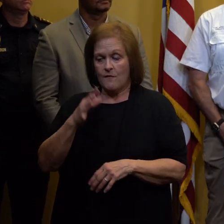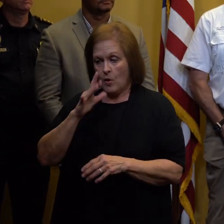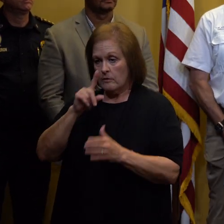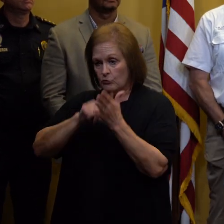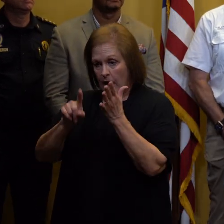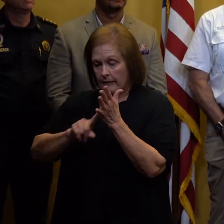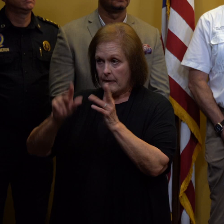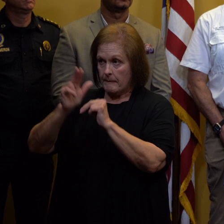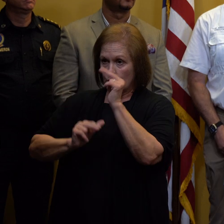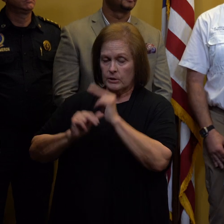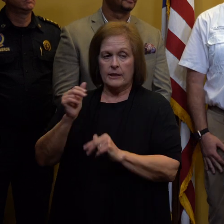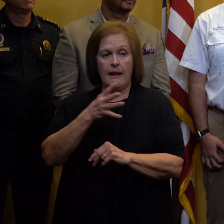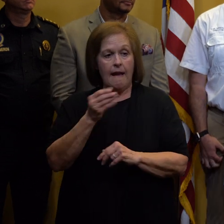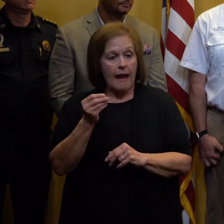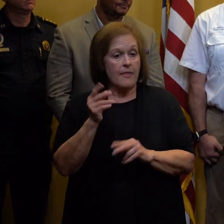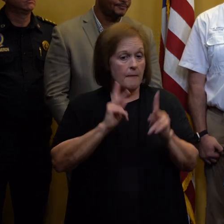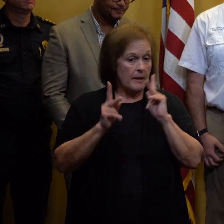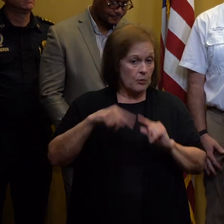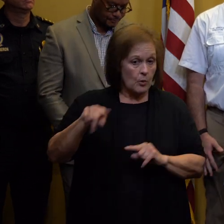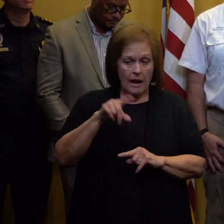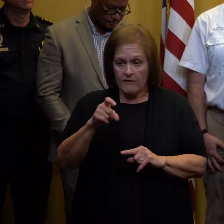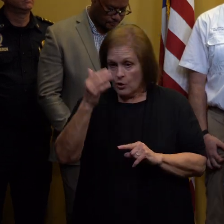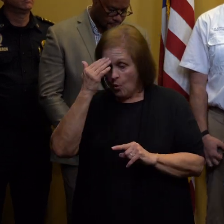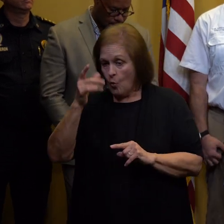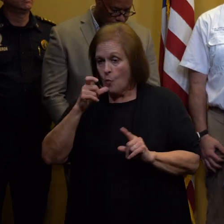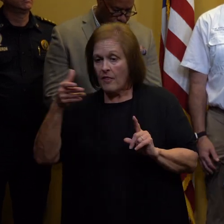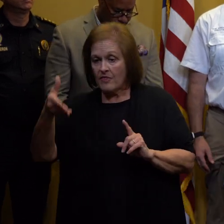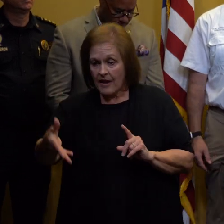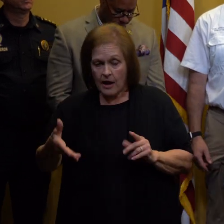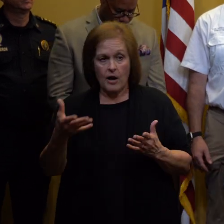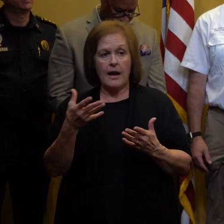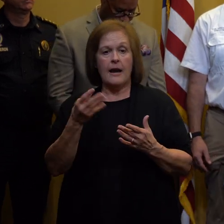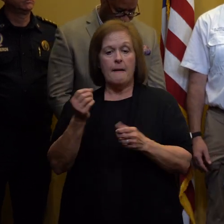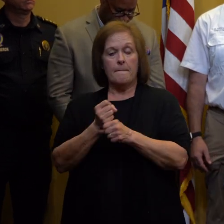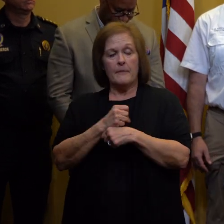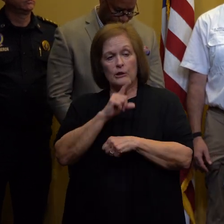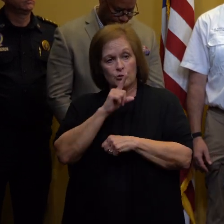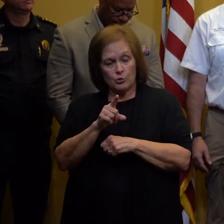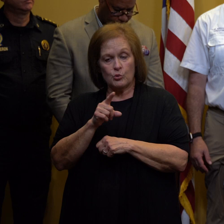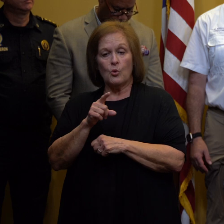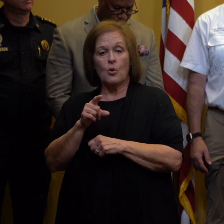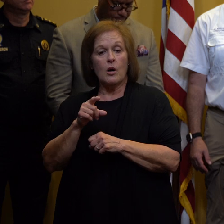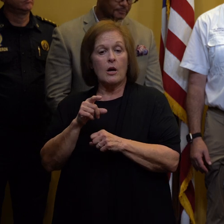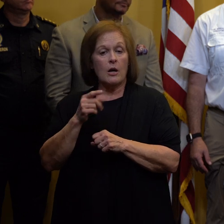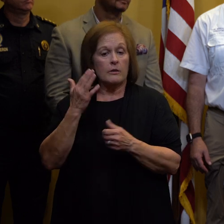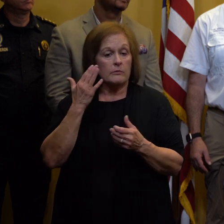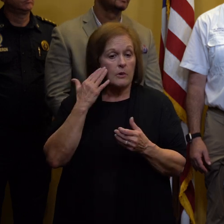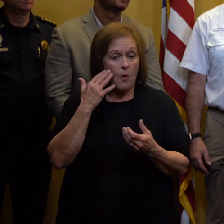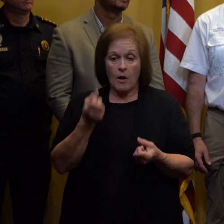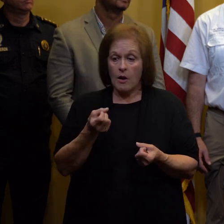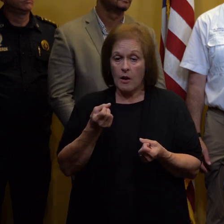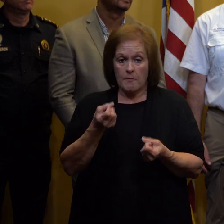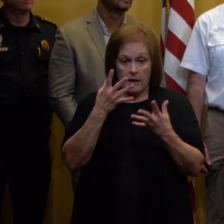the buildings and of their residents. They have to know who is there and make sure they can account for folks,